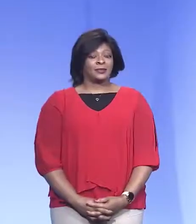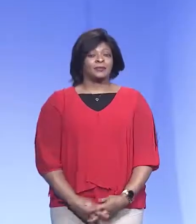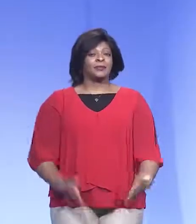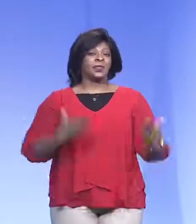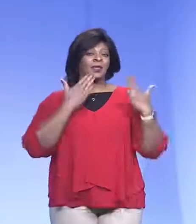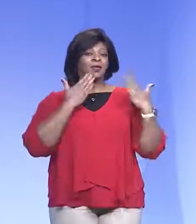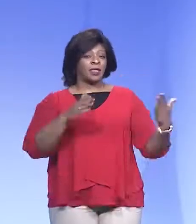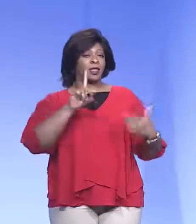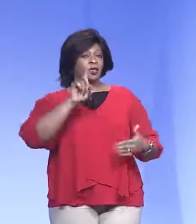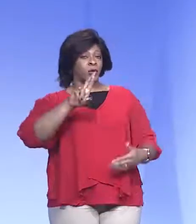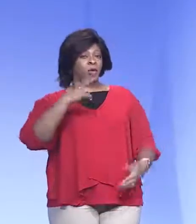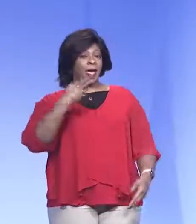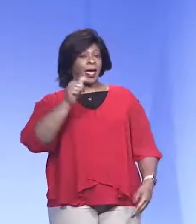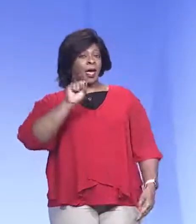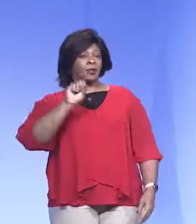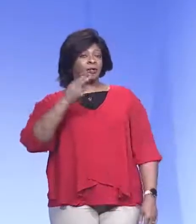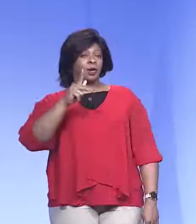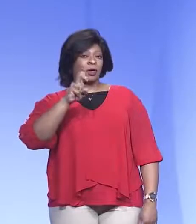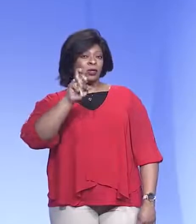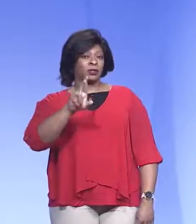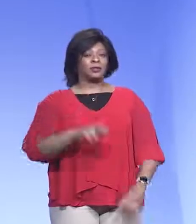Thank you, Dr. Haushalter,